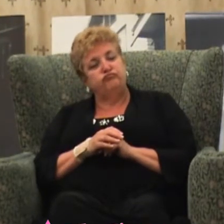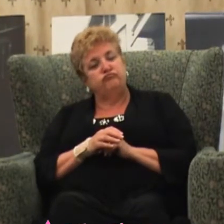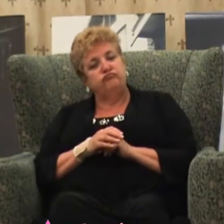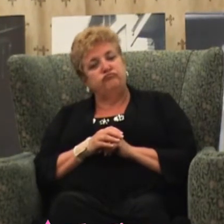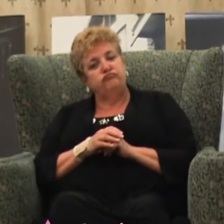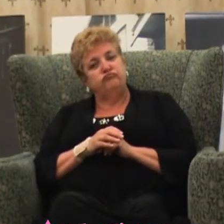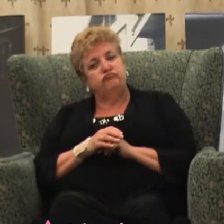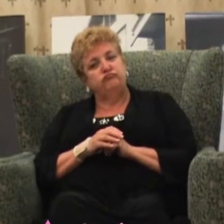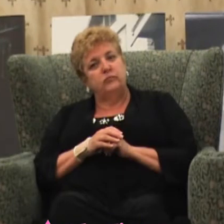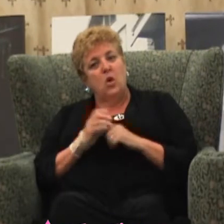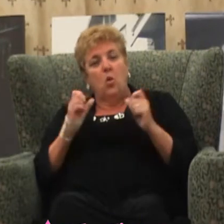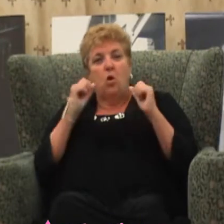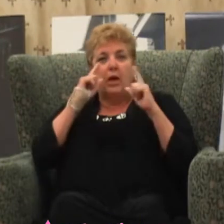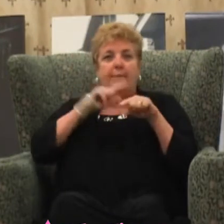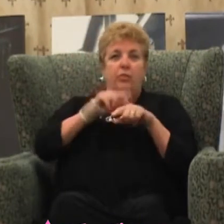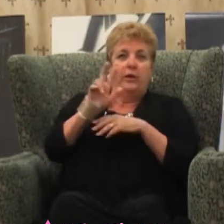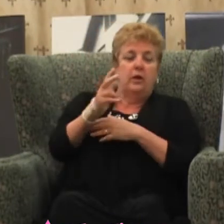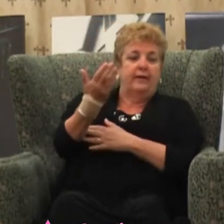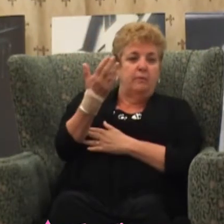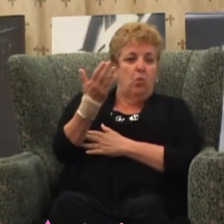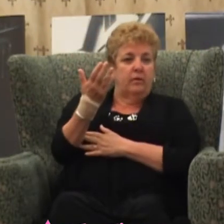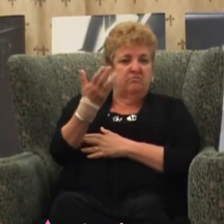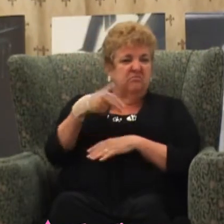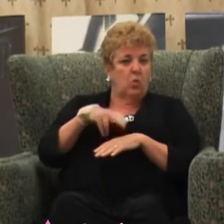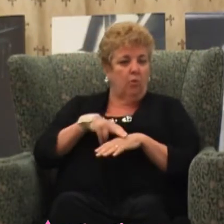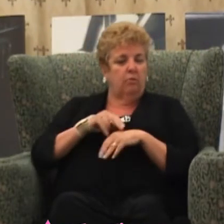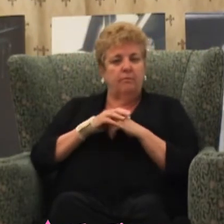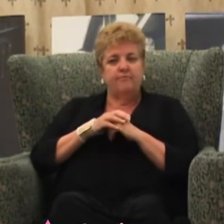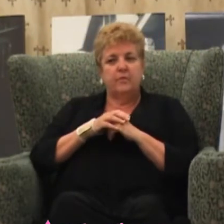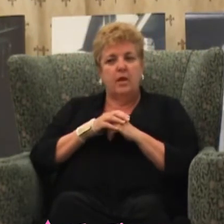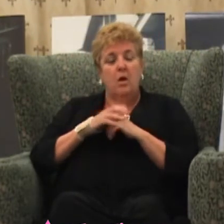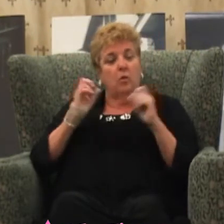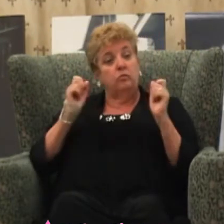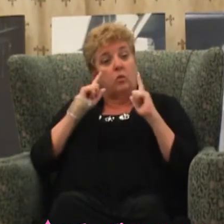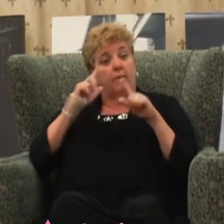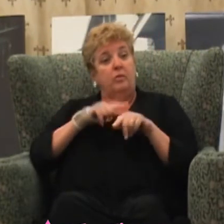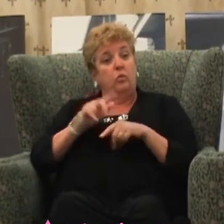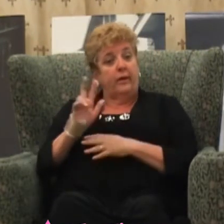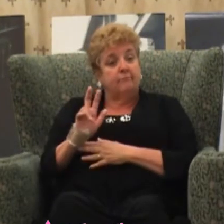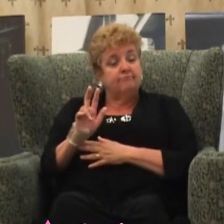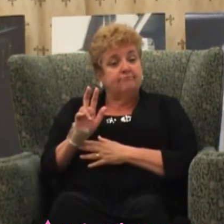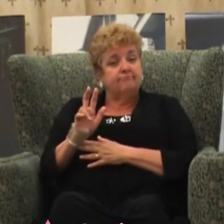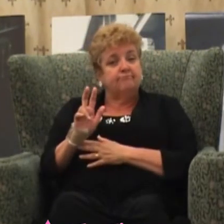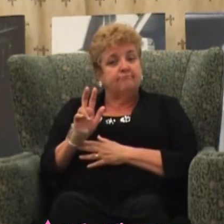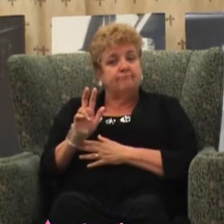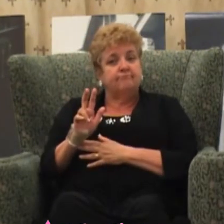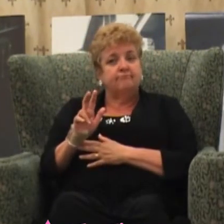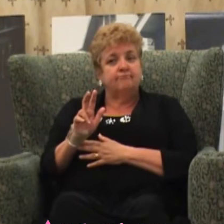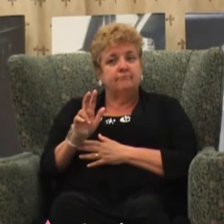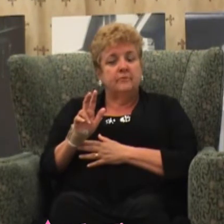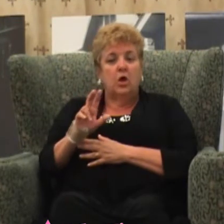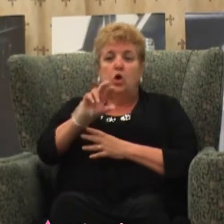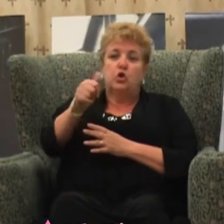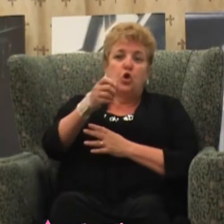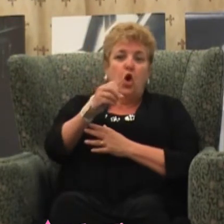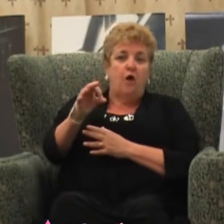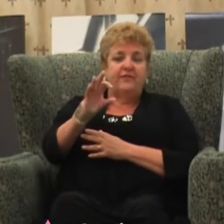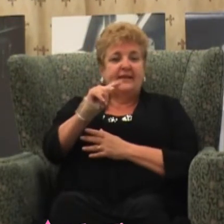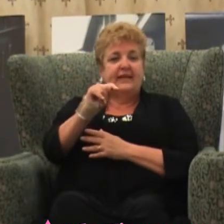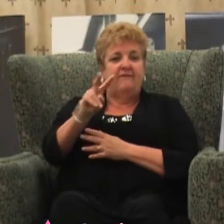Woke up about 3 a.m. That's usual. Woke up about 3 a.m. and turned off the TV, and I got my bottle, and I